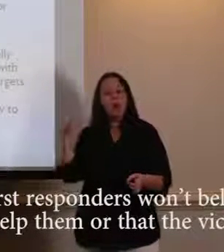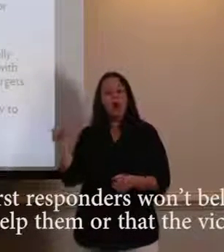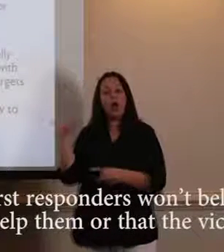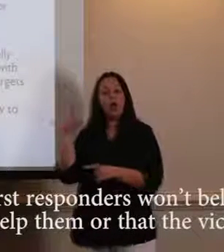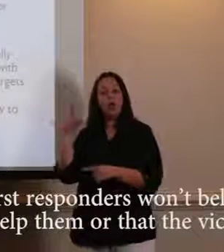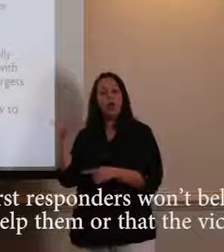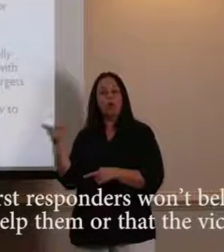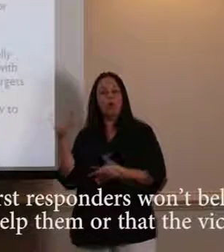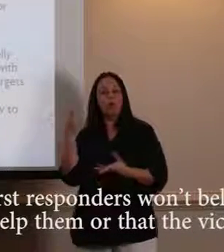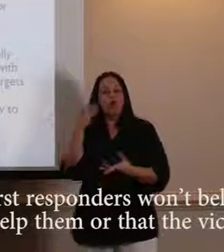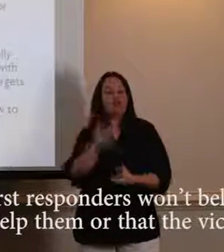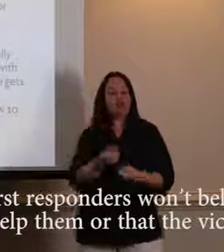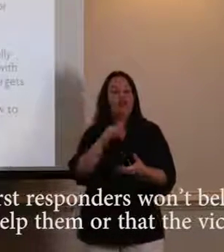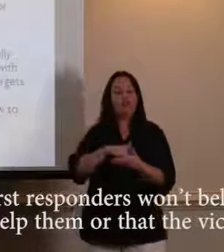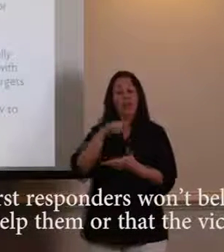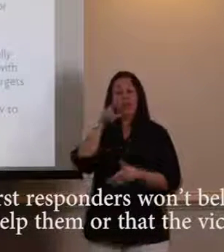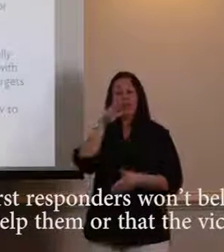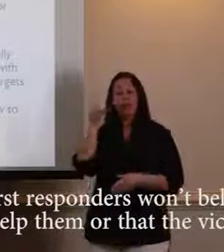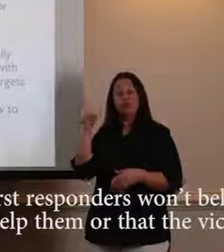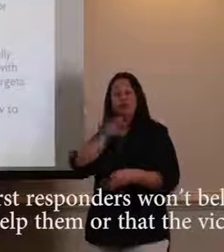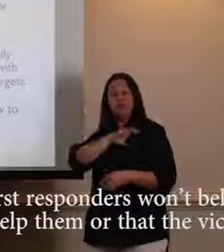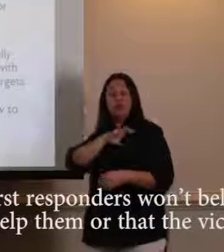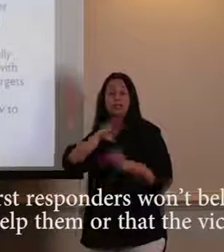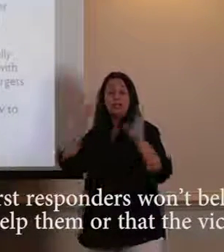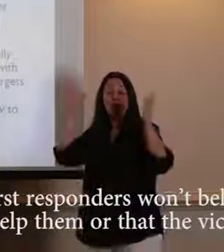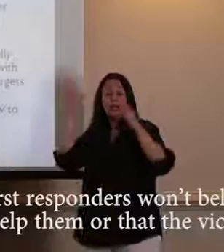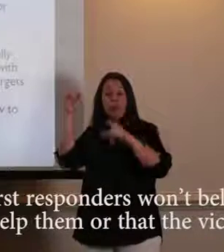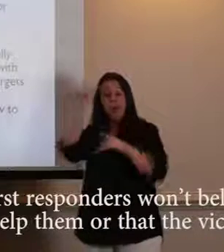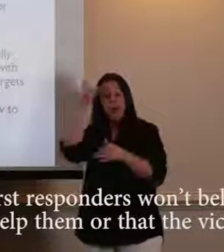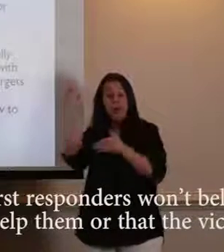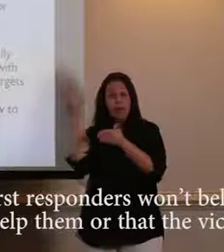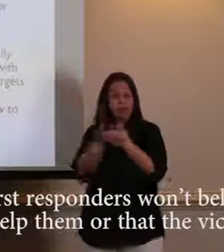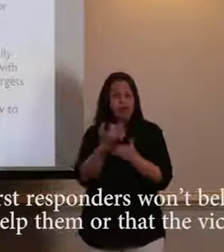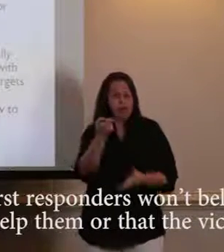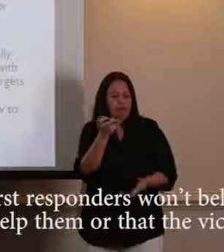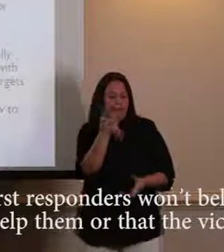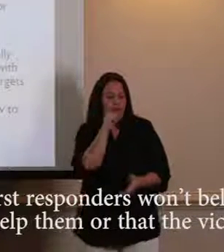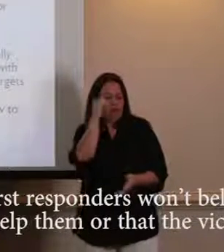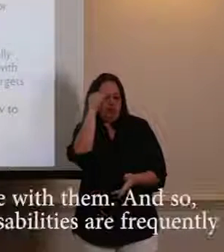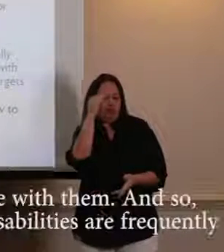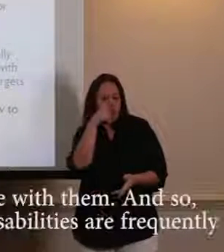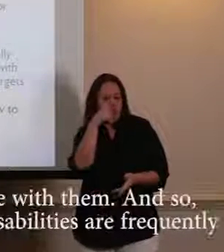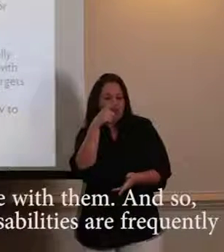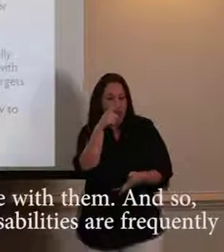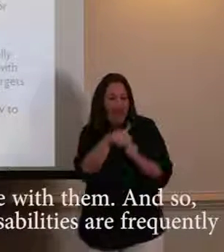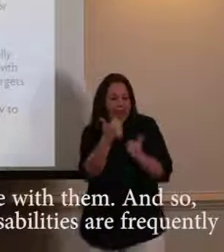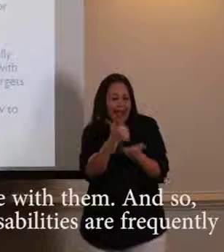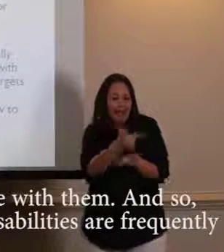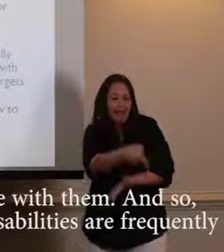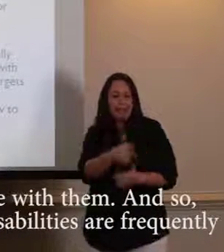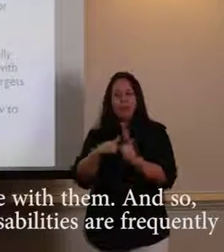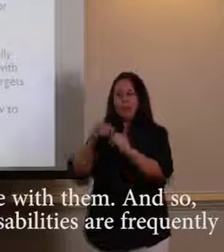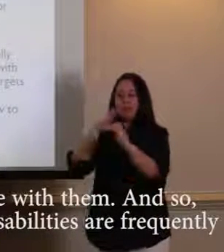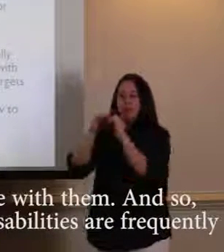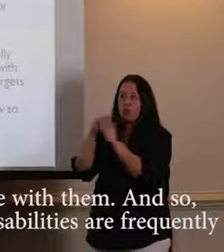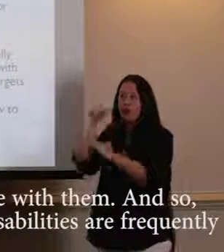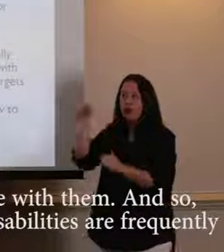first responders won't believe the victims or know how to help them, or that the victims won't be able to communicate with them. And